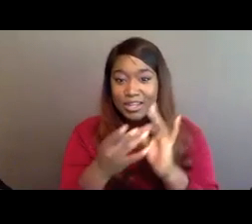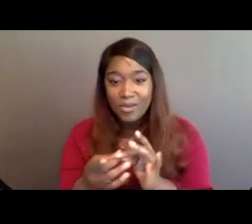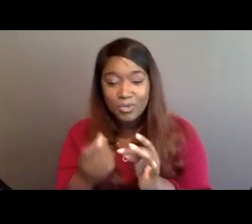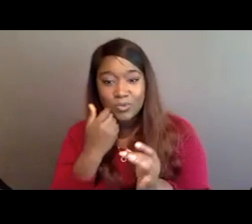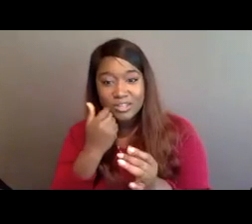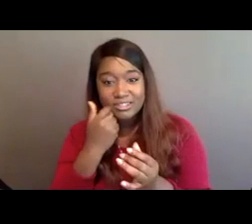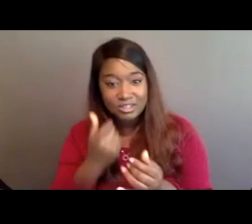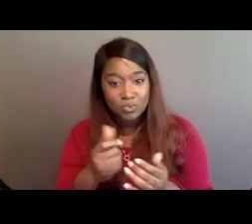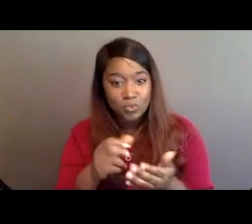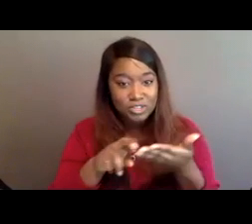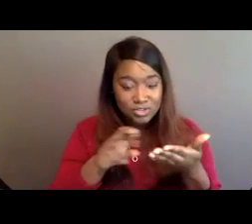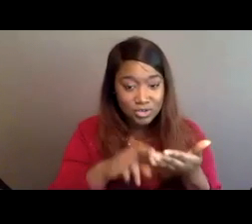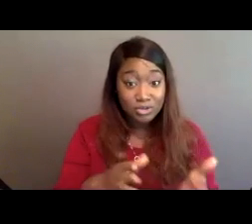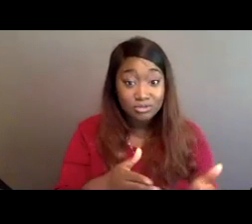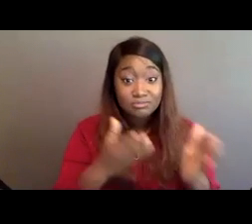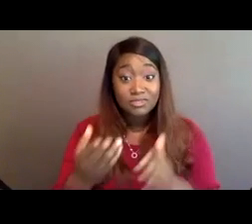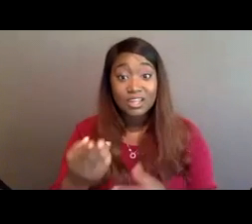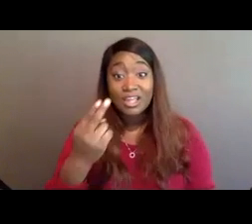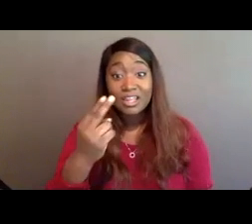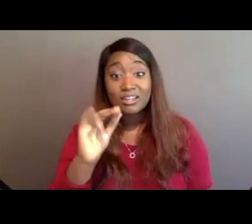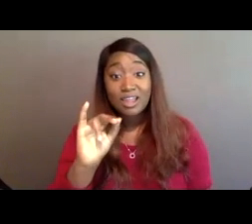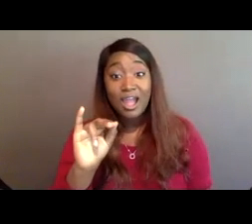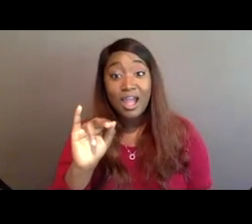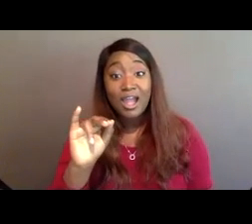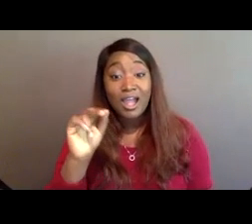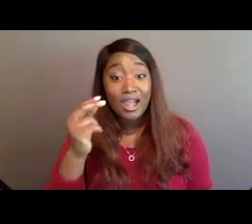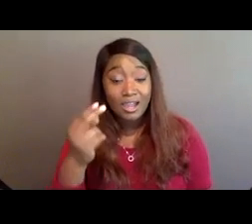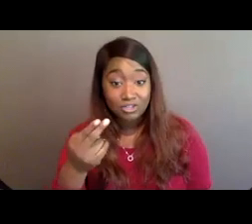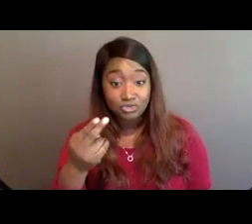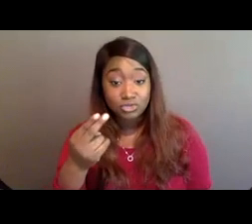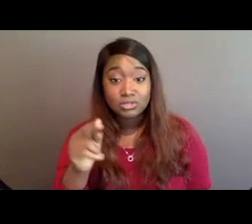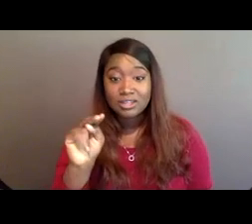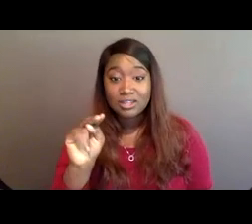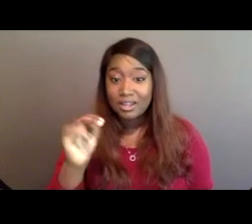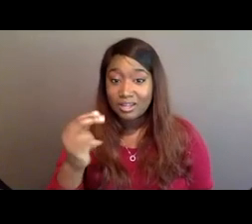also has an herbal app.